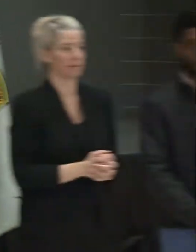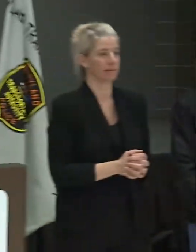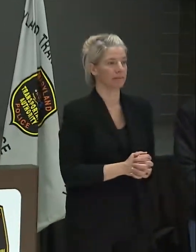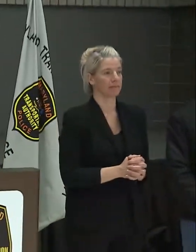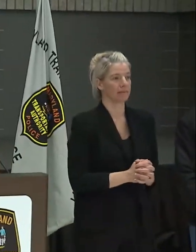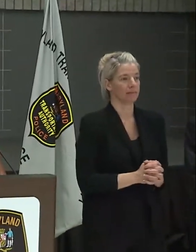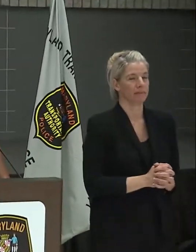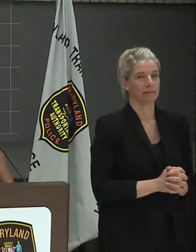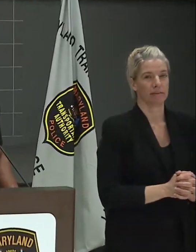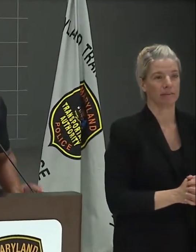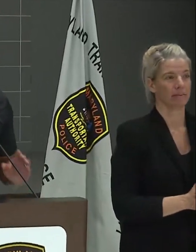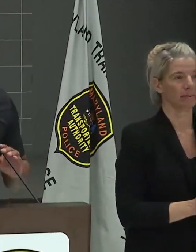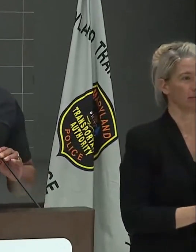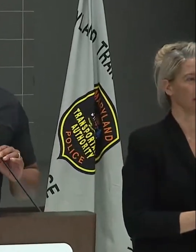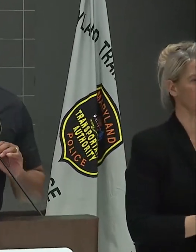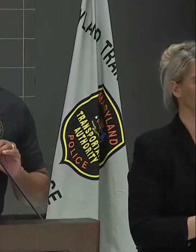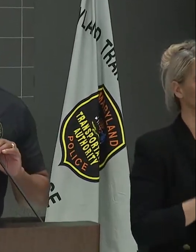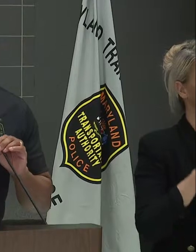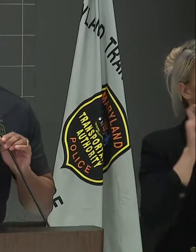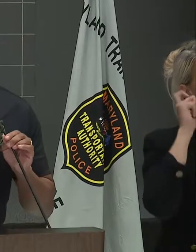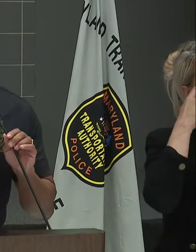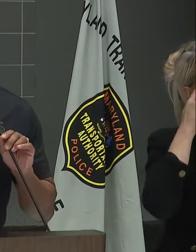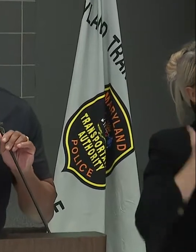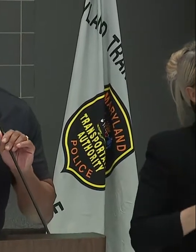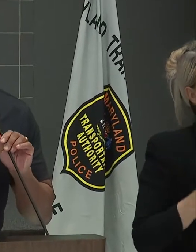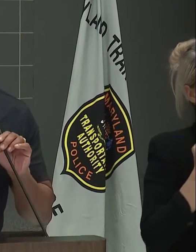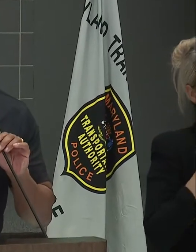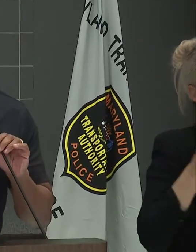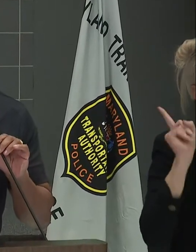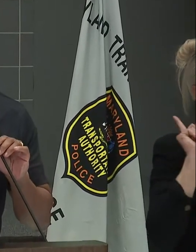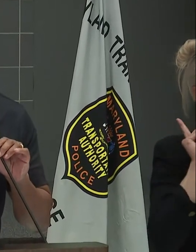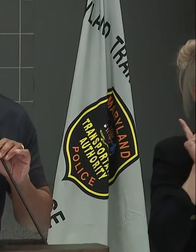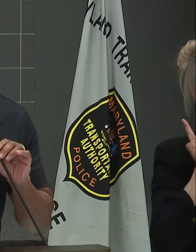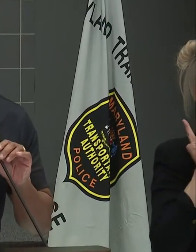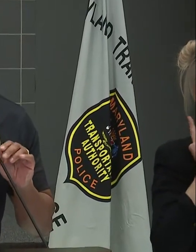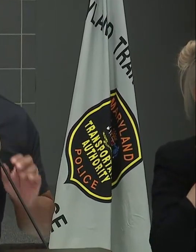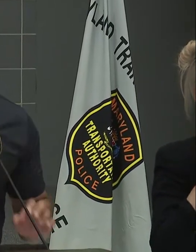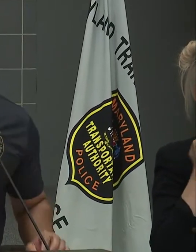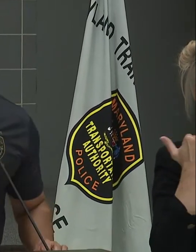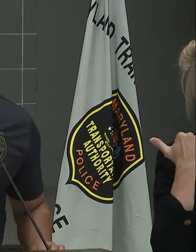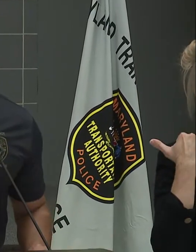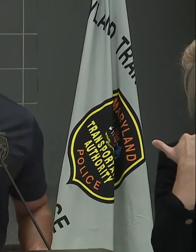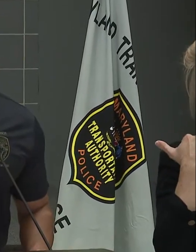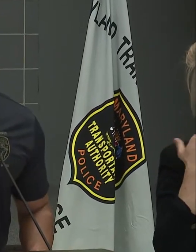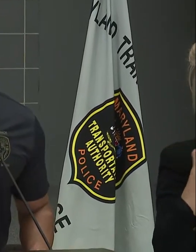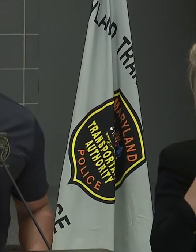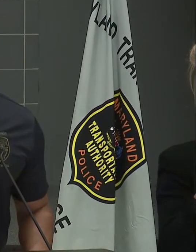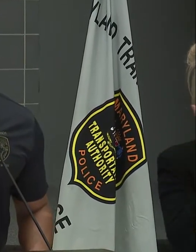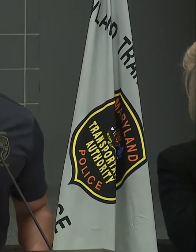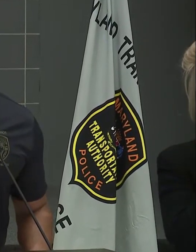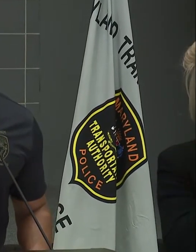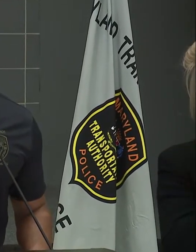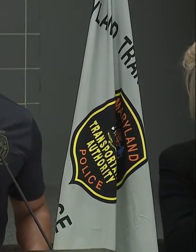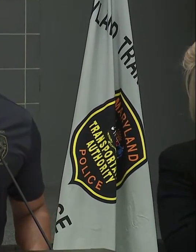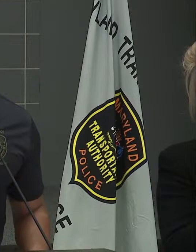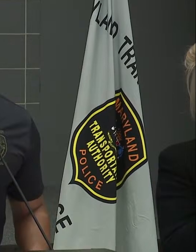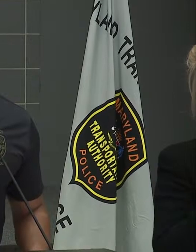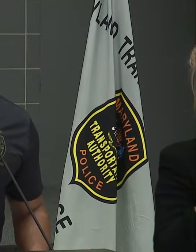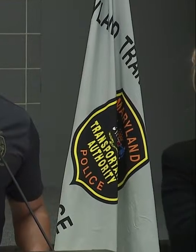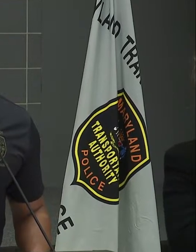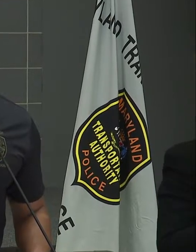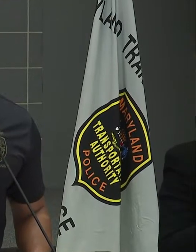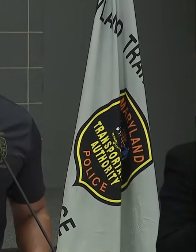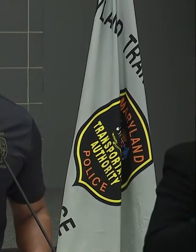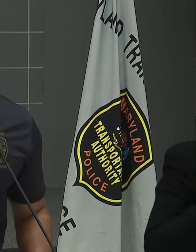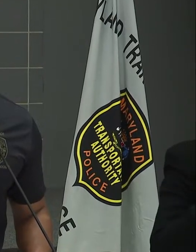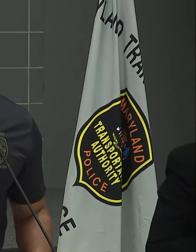Thank you. Governor, so we heard last week from the attorneys for some of the victims' families and one of the survivors that the survivor said he did not get,